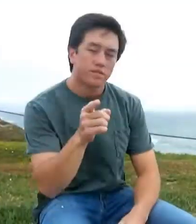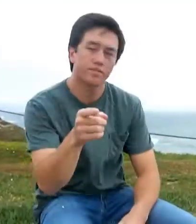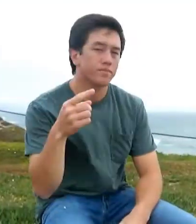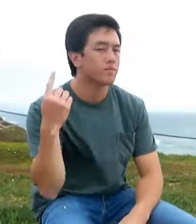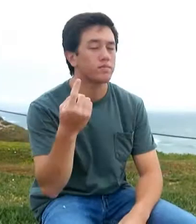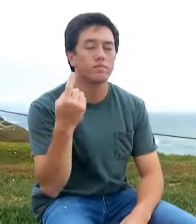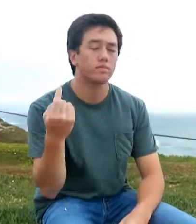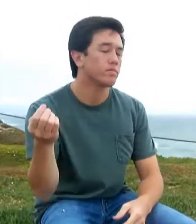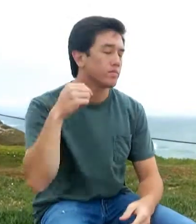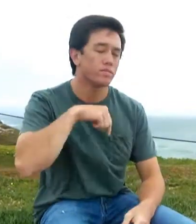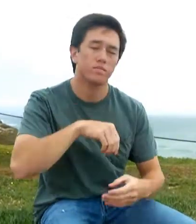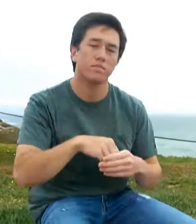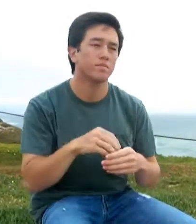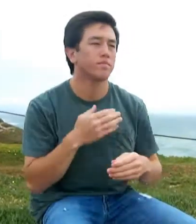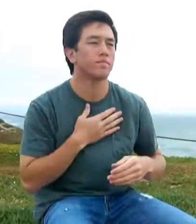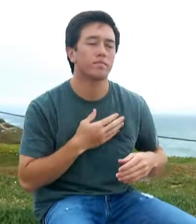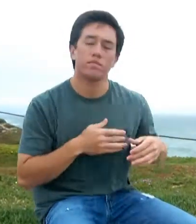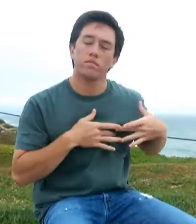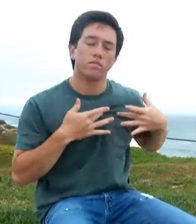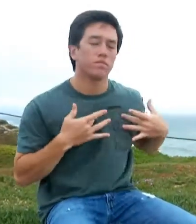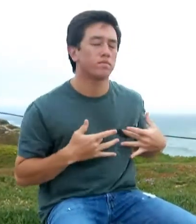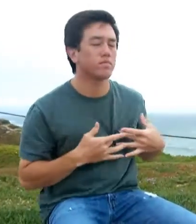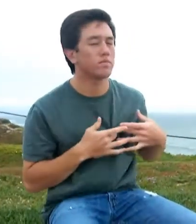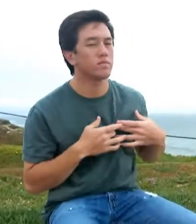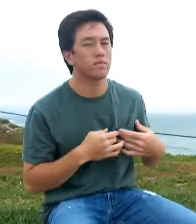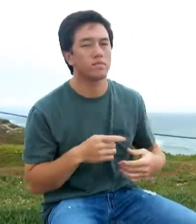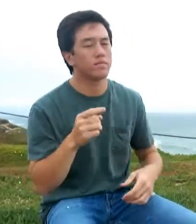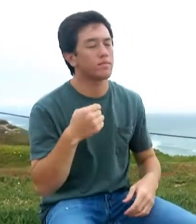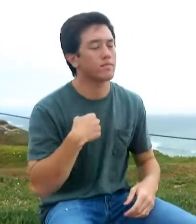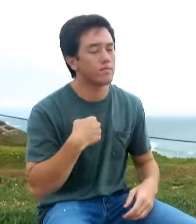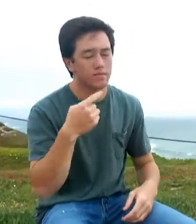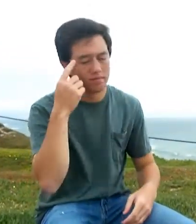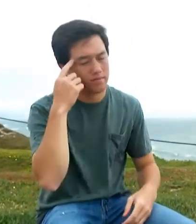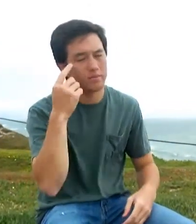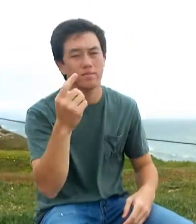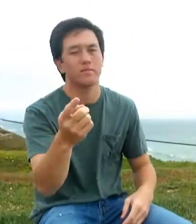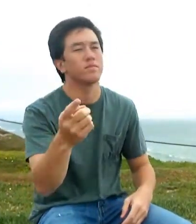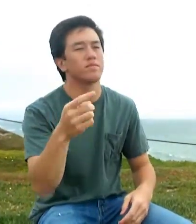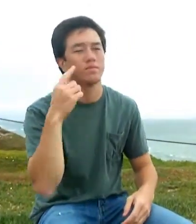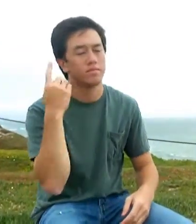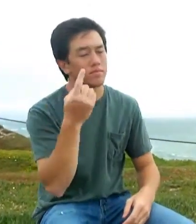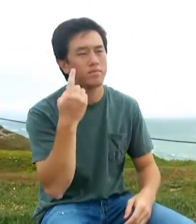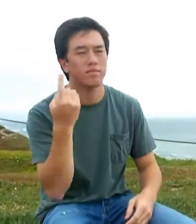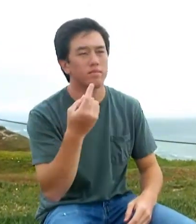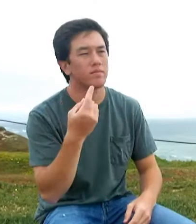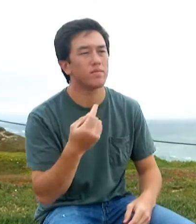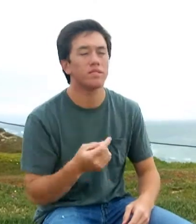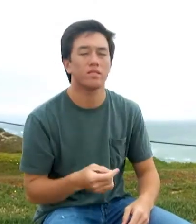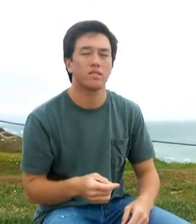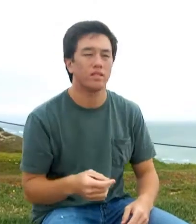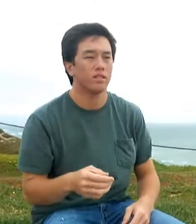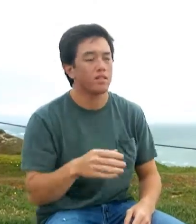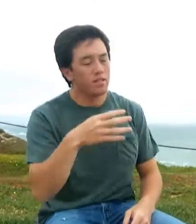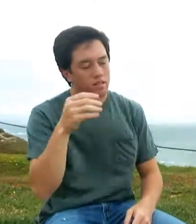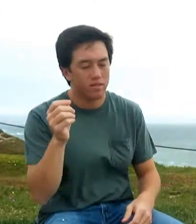understand that you're always in my heart, you're always on my mind. And when it